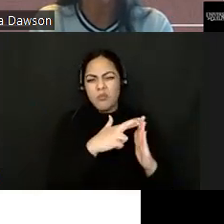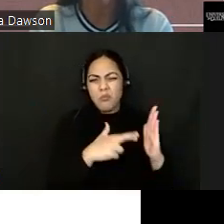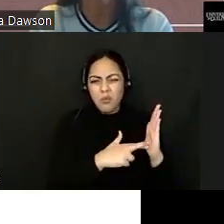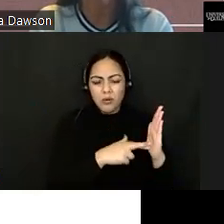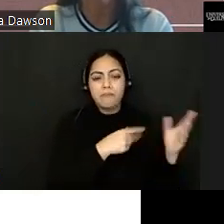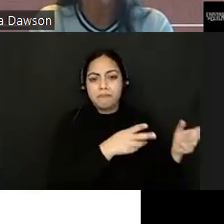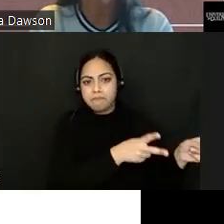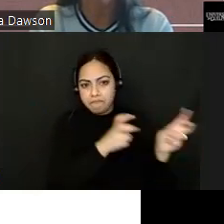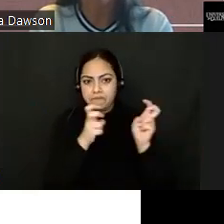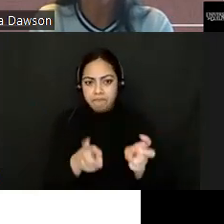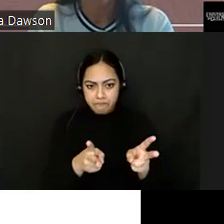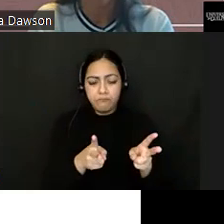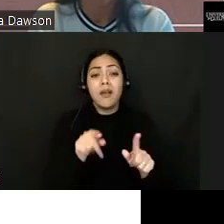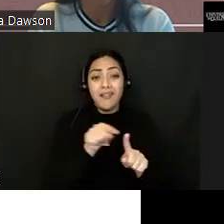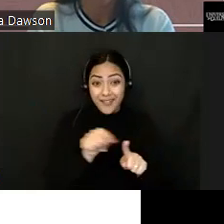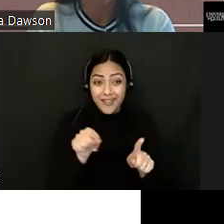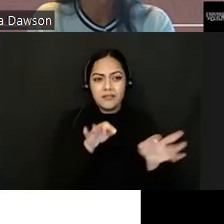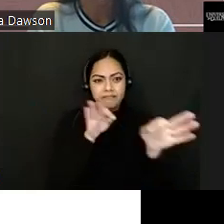progress.